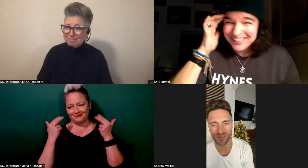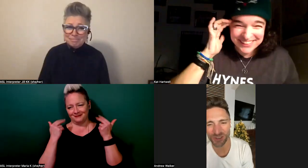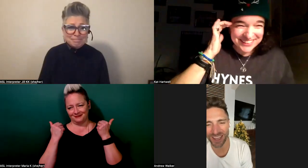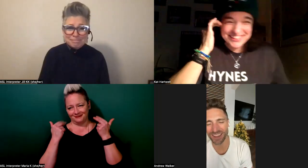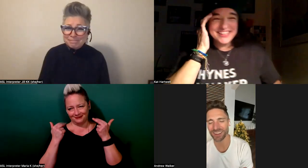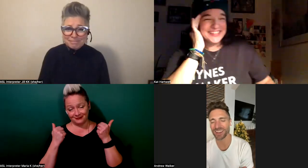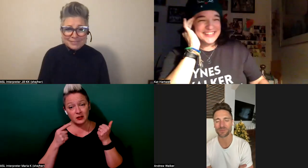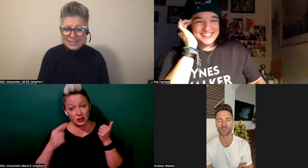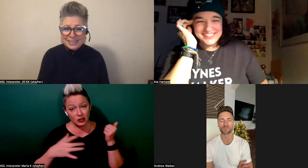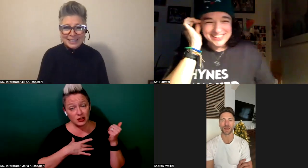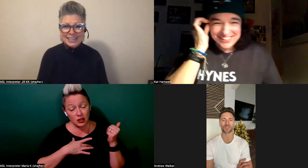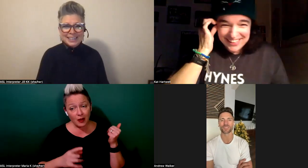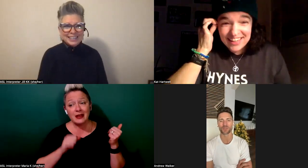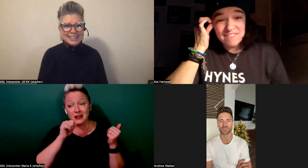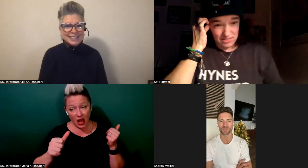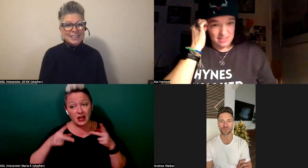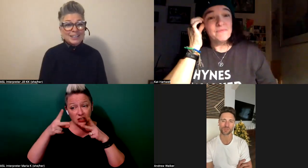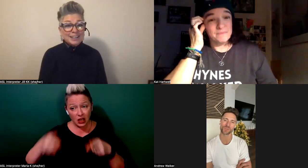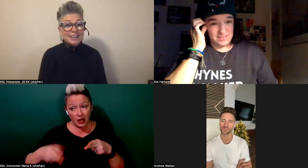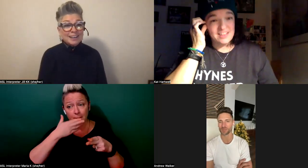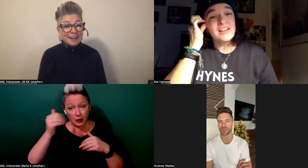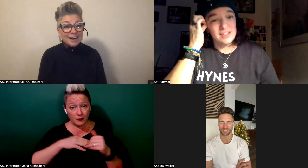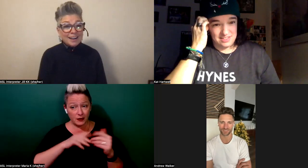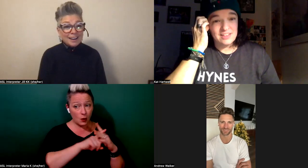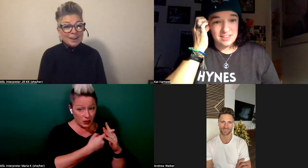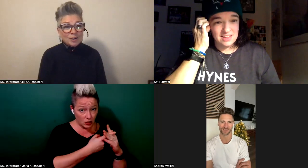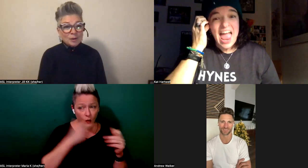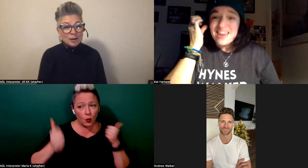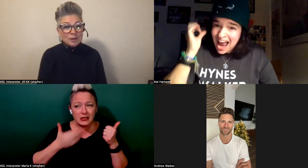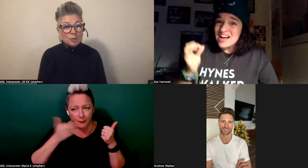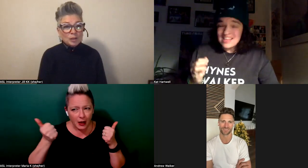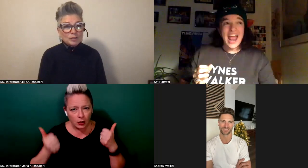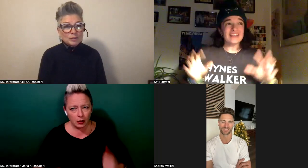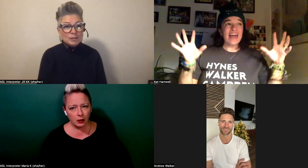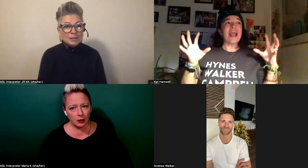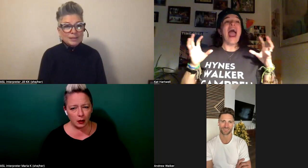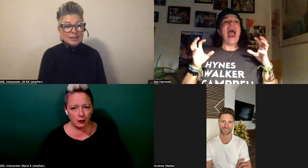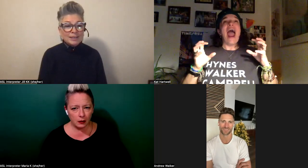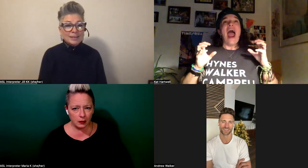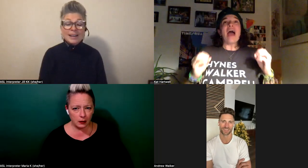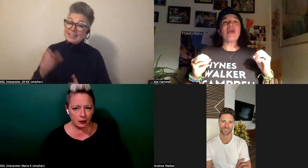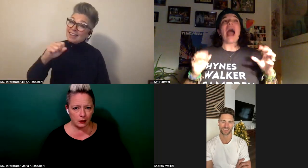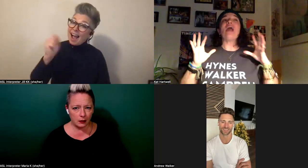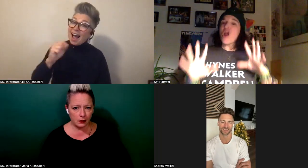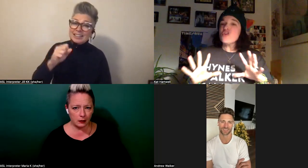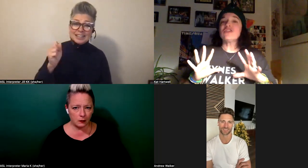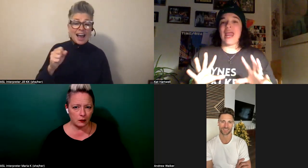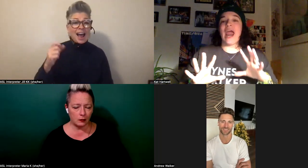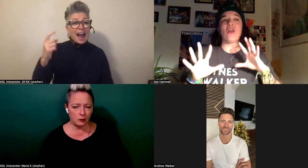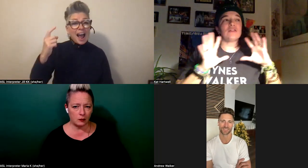Did you like the uncut version better than the original? Which one did you like better? Yeah. I think